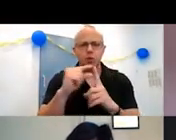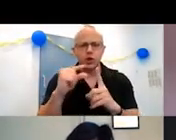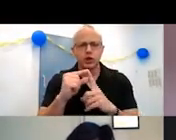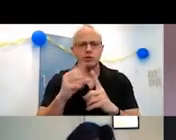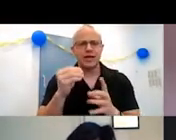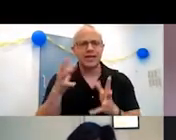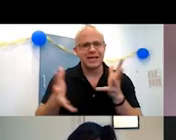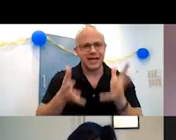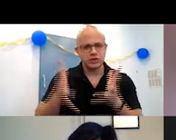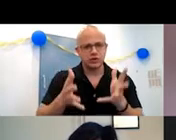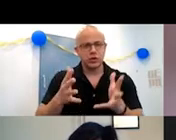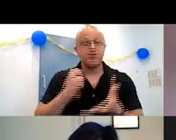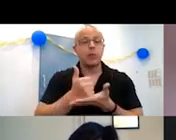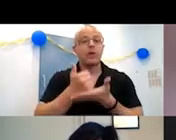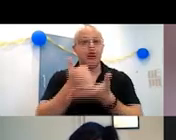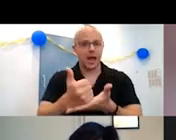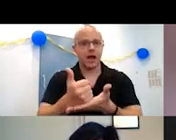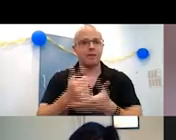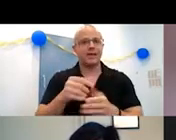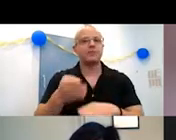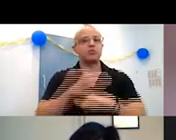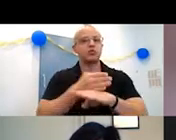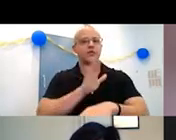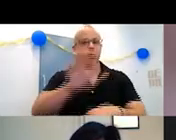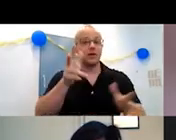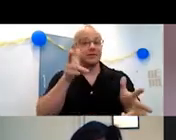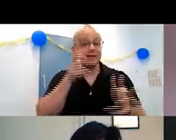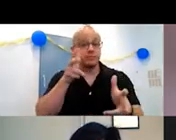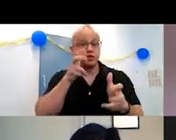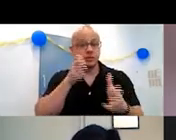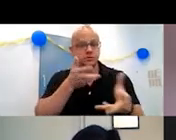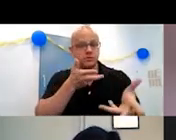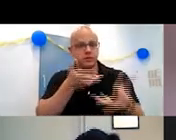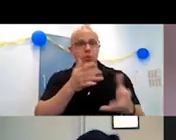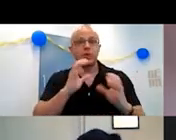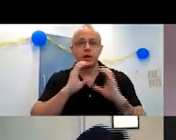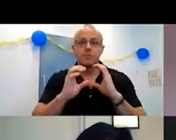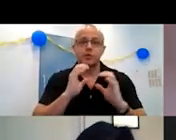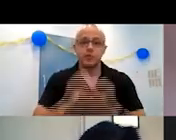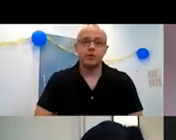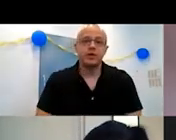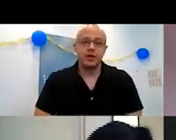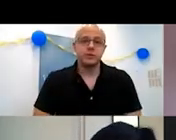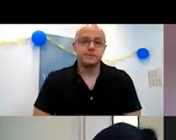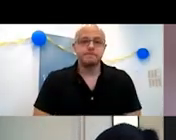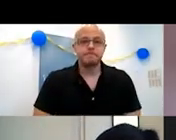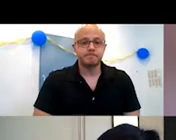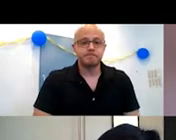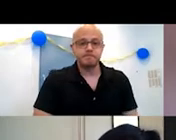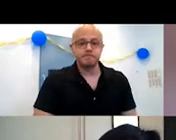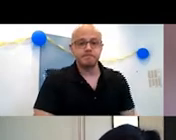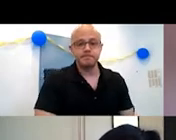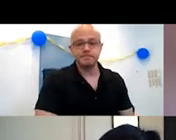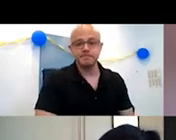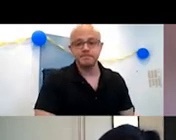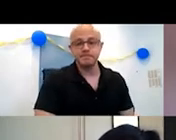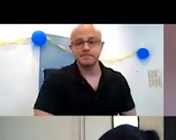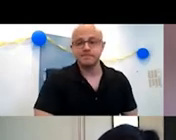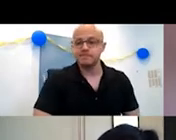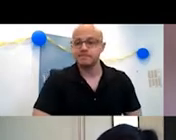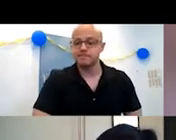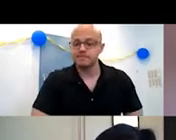So practice simple words and gestures, and that will help you to improve your